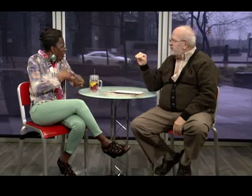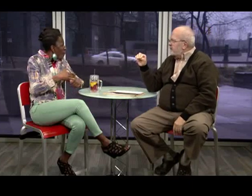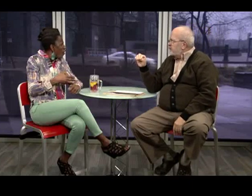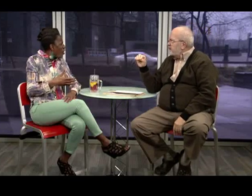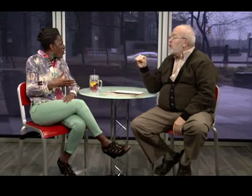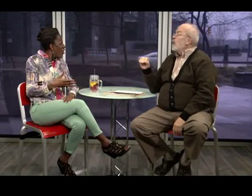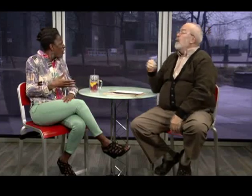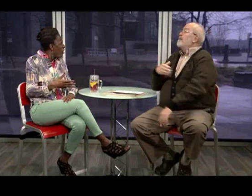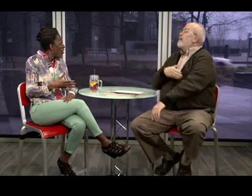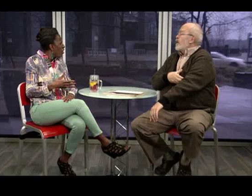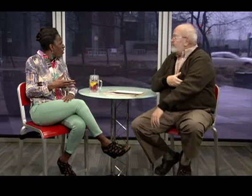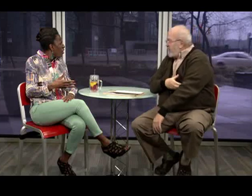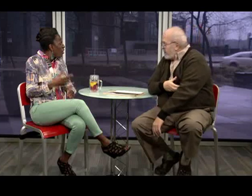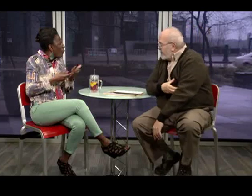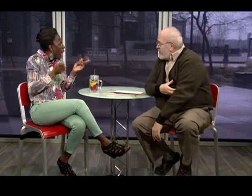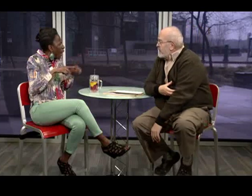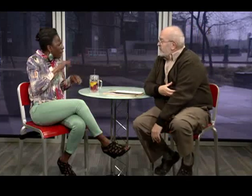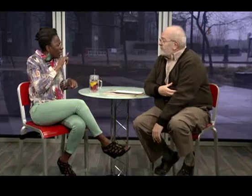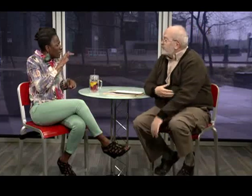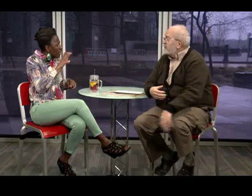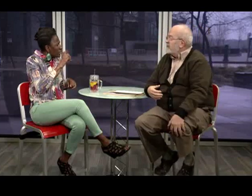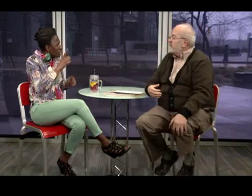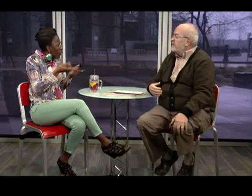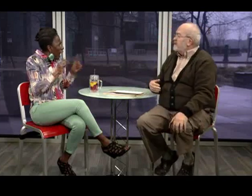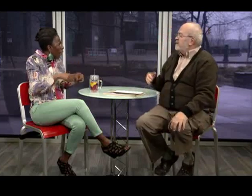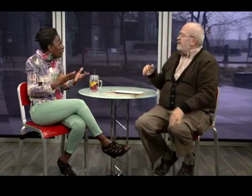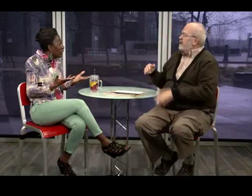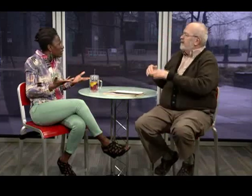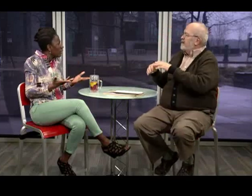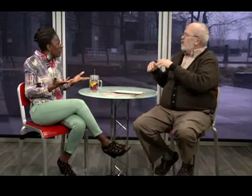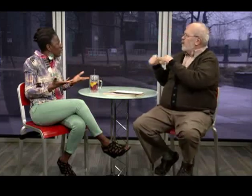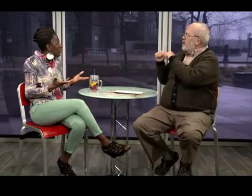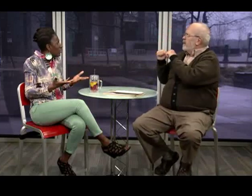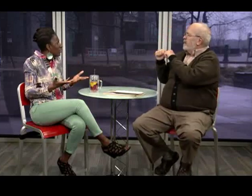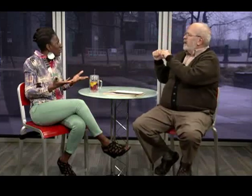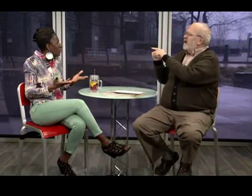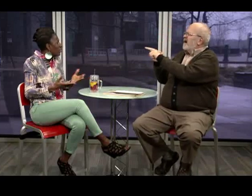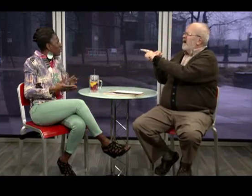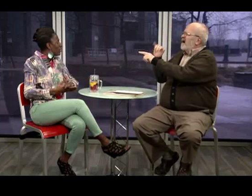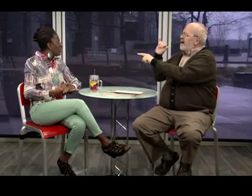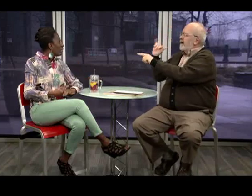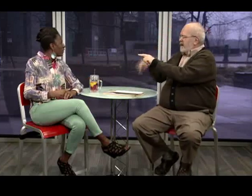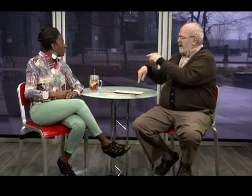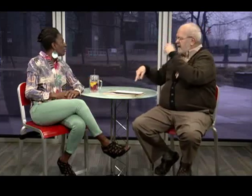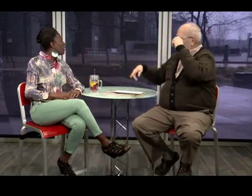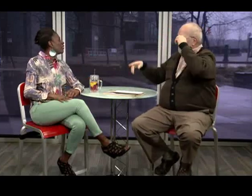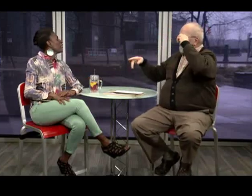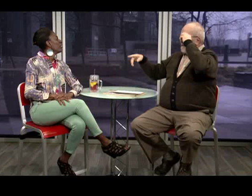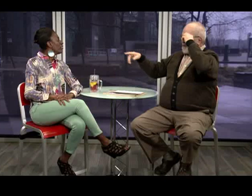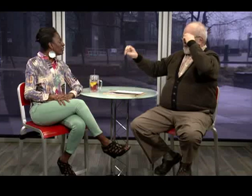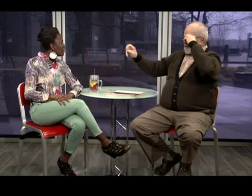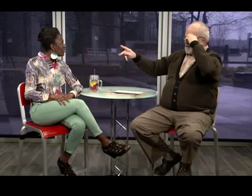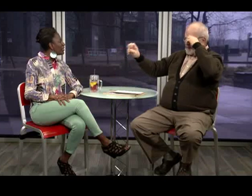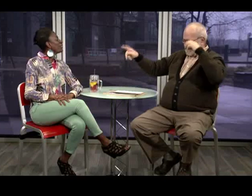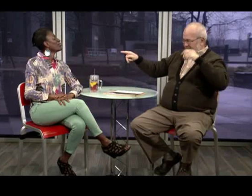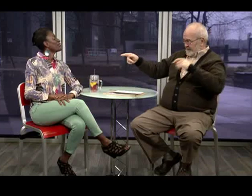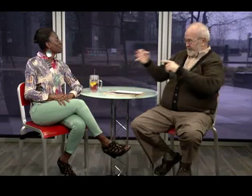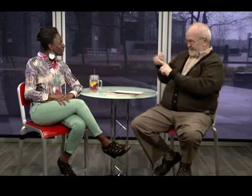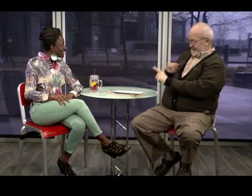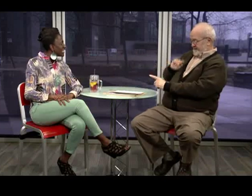by the resolutions passed in 1880 in Milan. Wow, that's incredibly powerful what happened in 1880. So why?